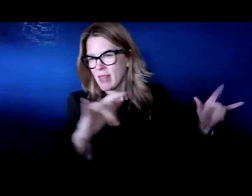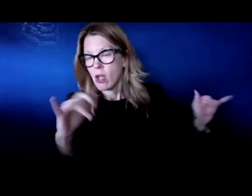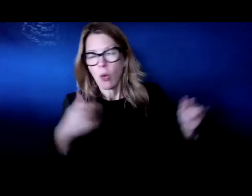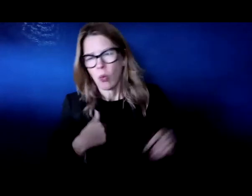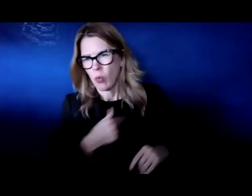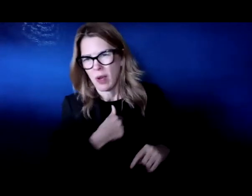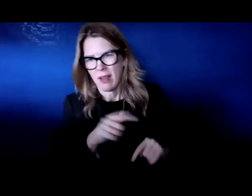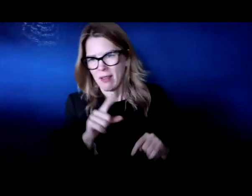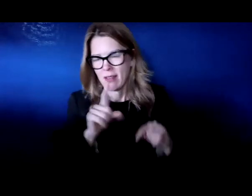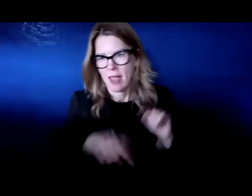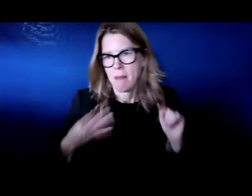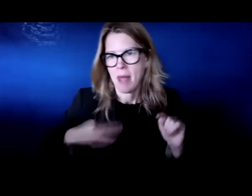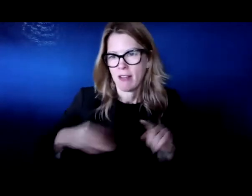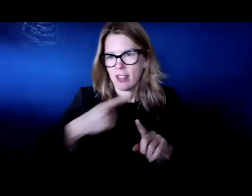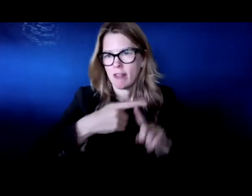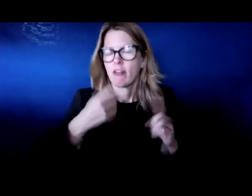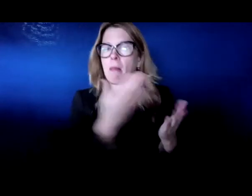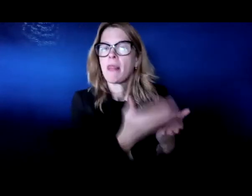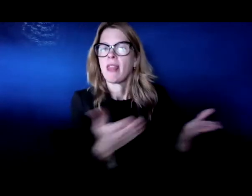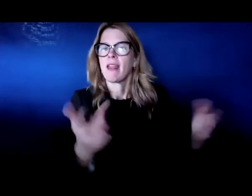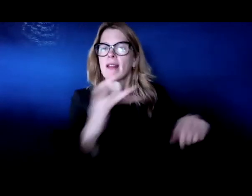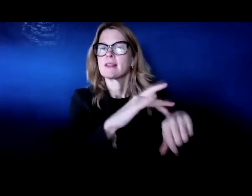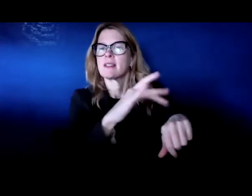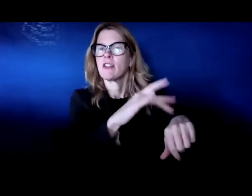life. For the ransom of our